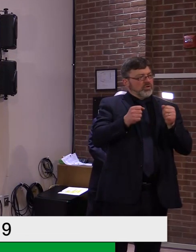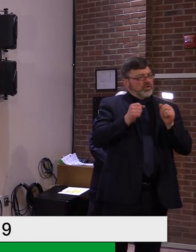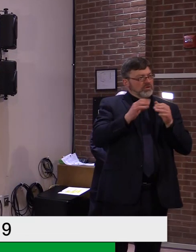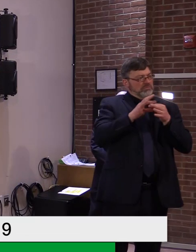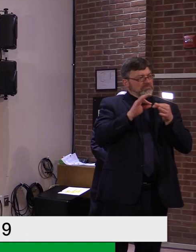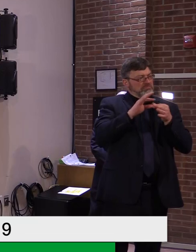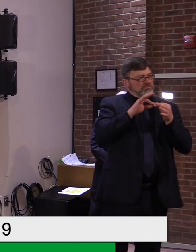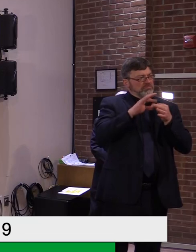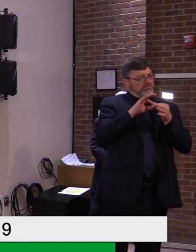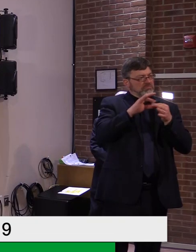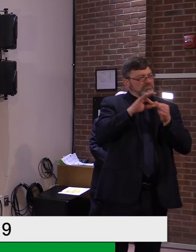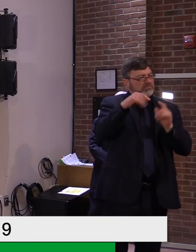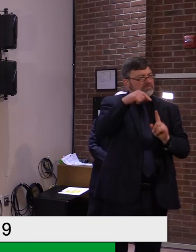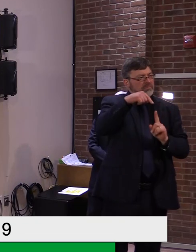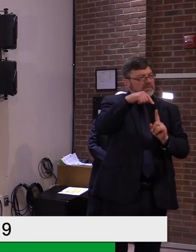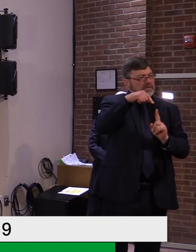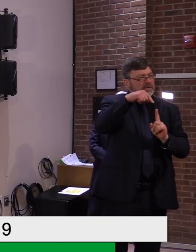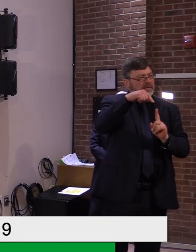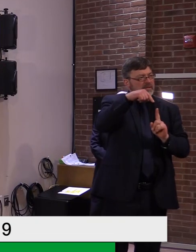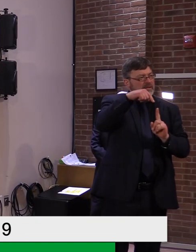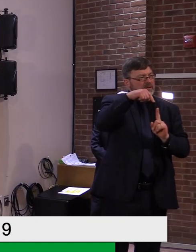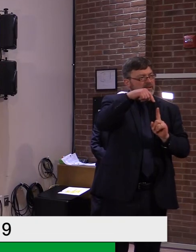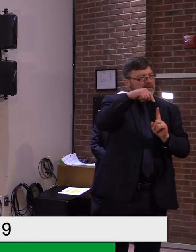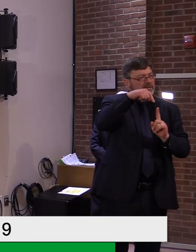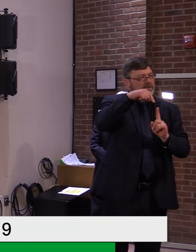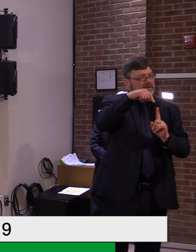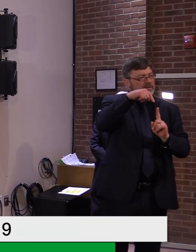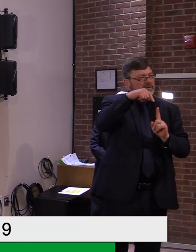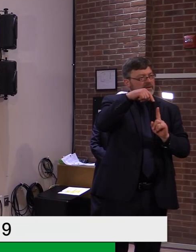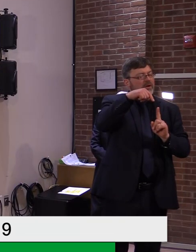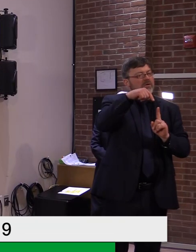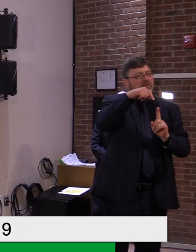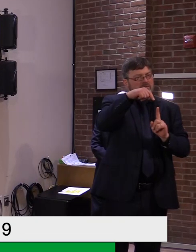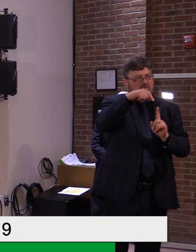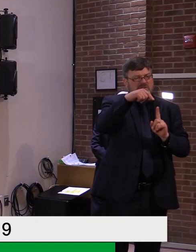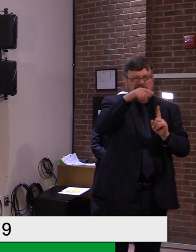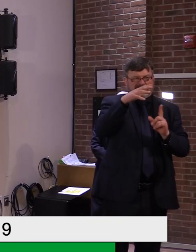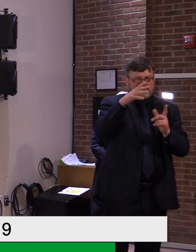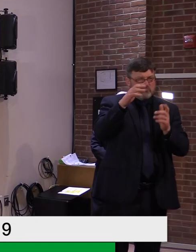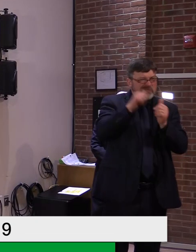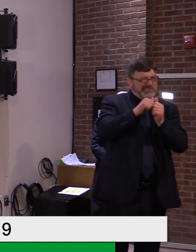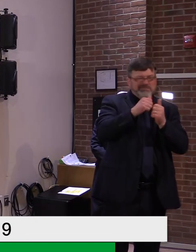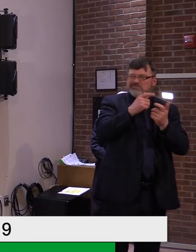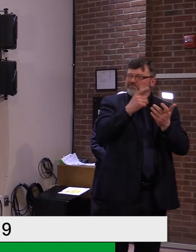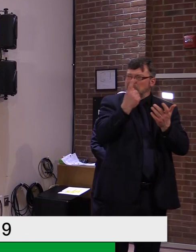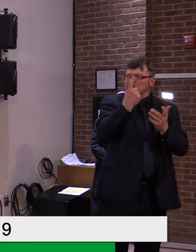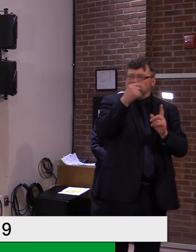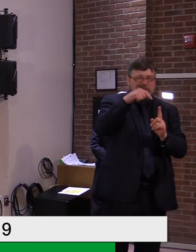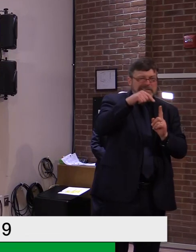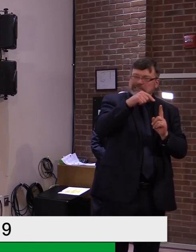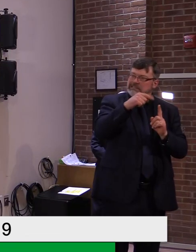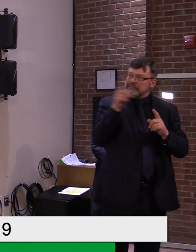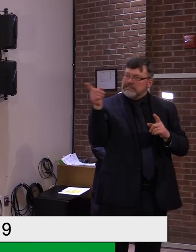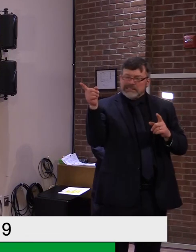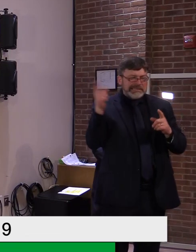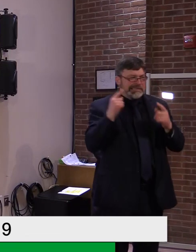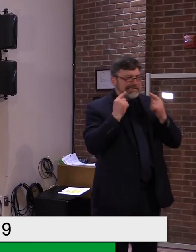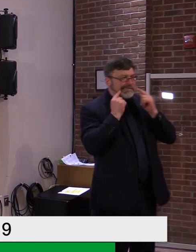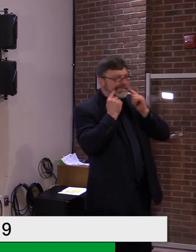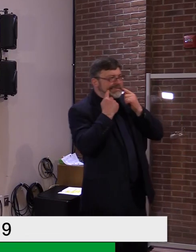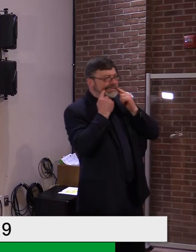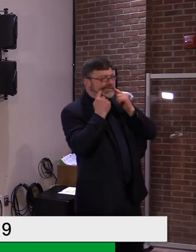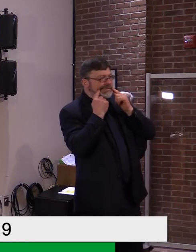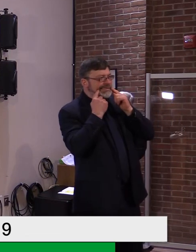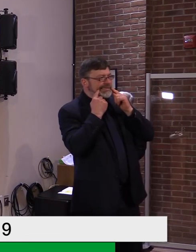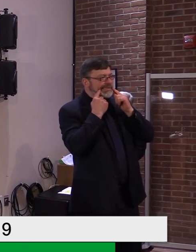use the sales tax collected in selling it and transferring it to the new